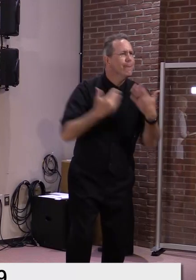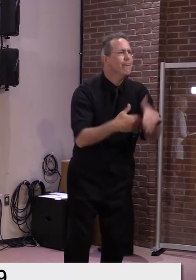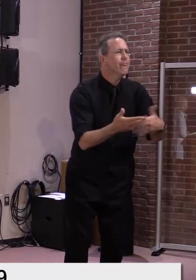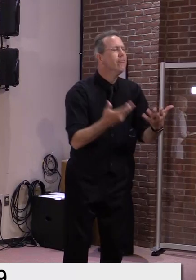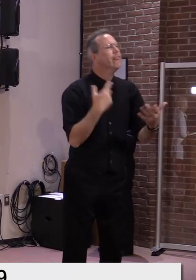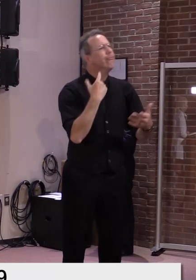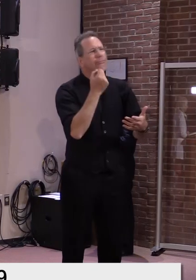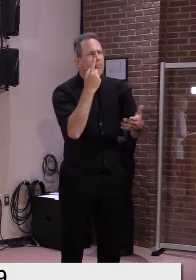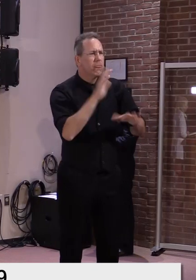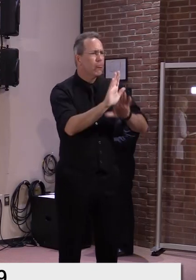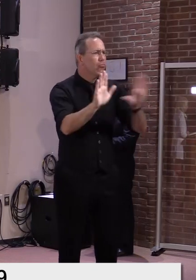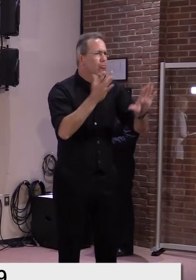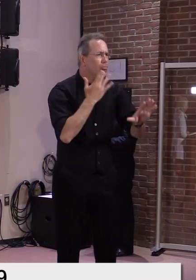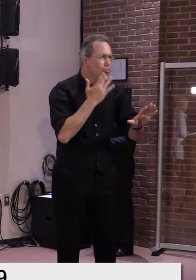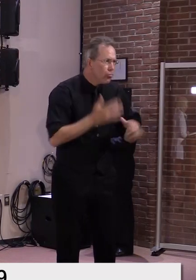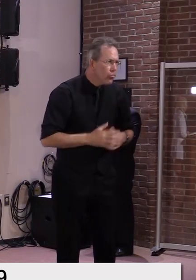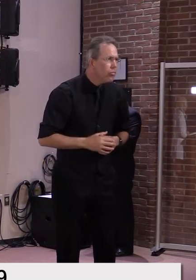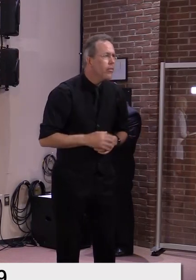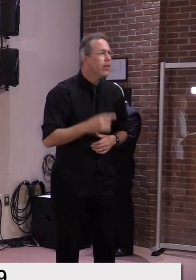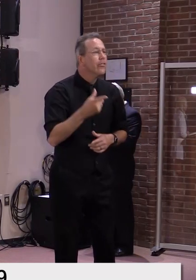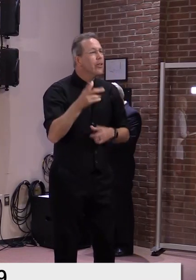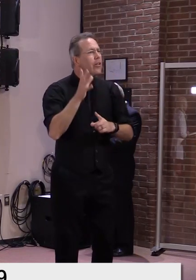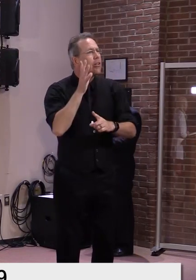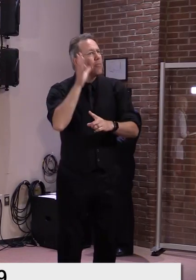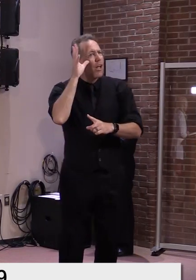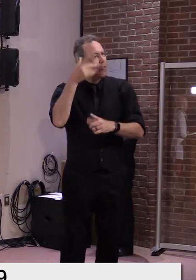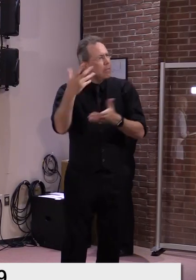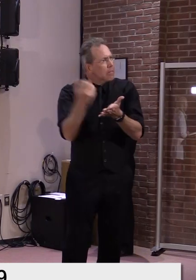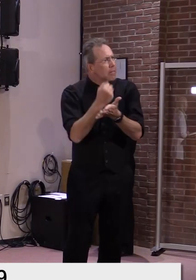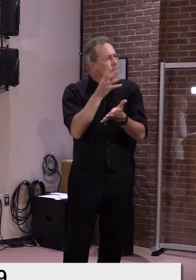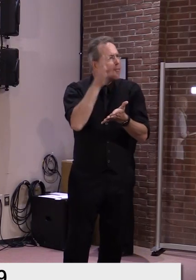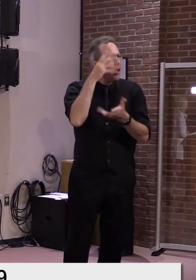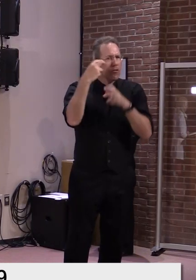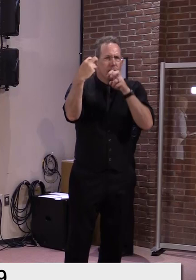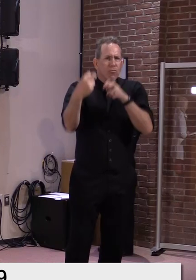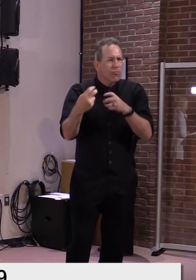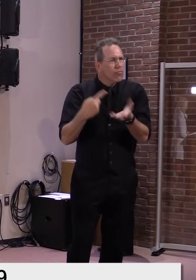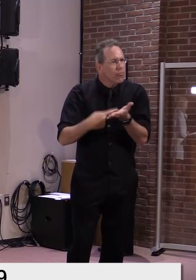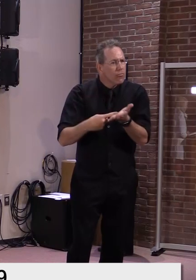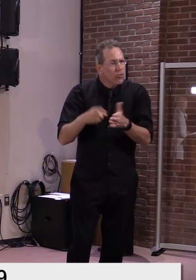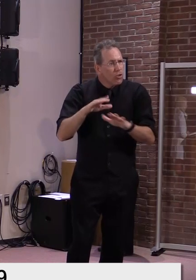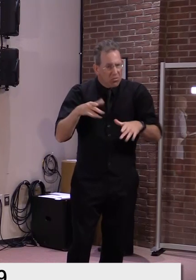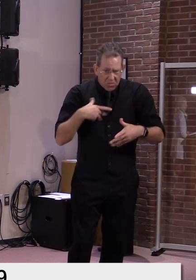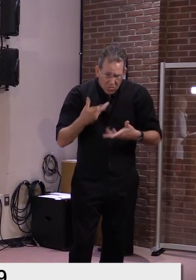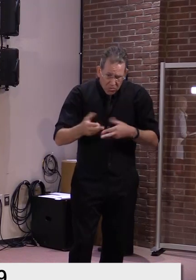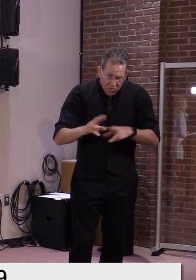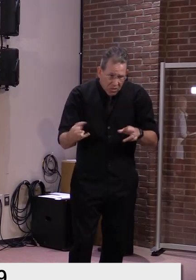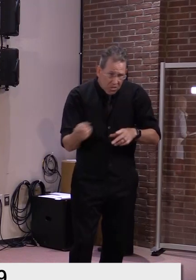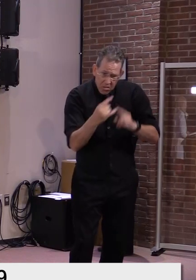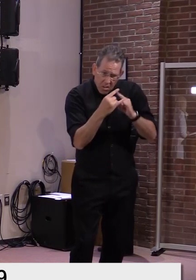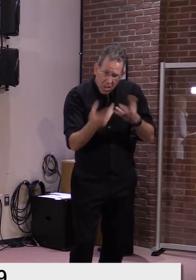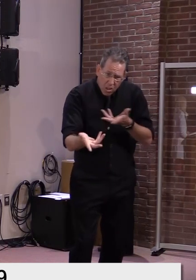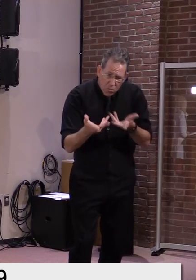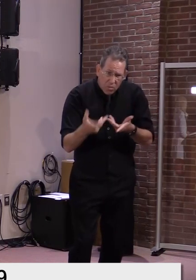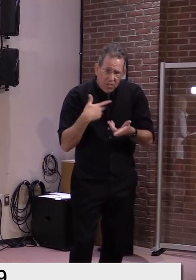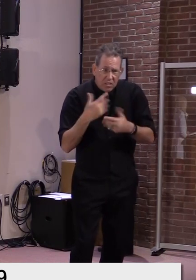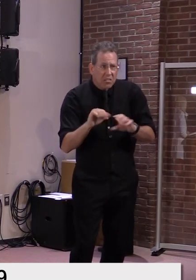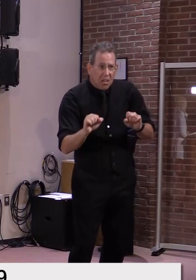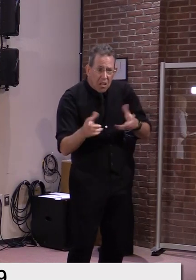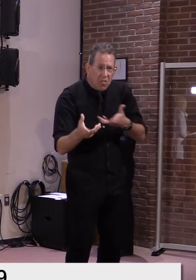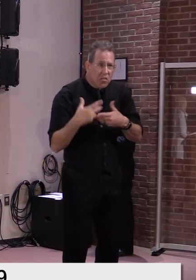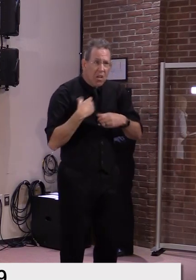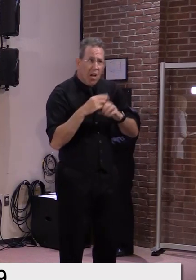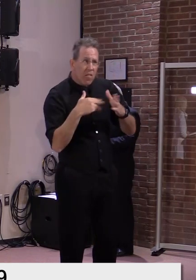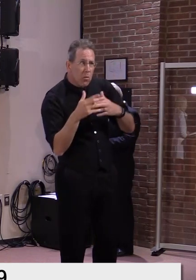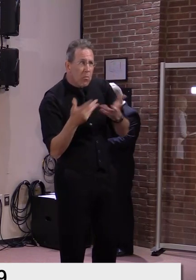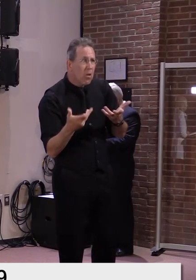parents should have those conversations with their children to support them with empathy and validation. Structure, routines, and rituals